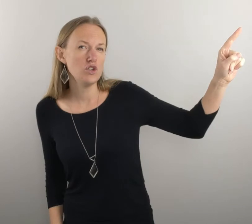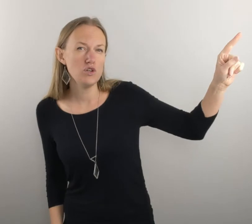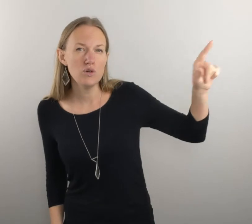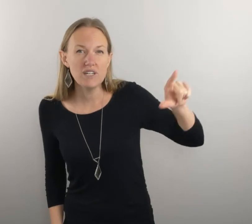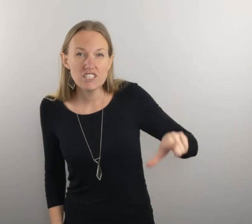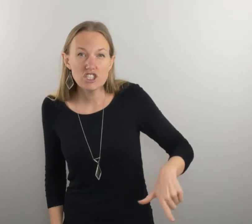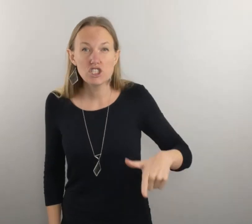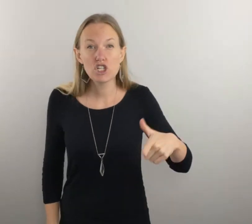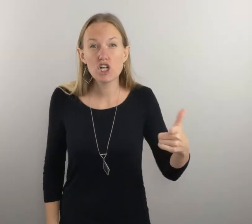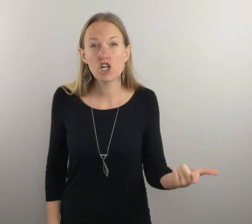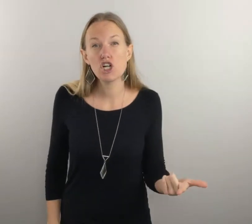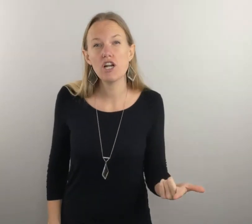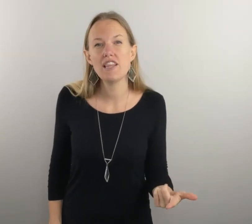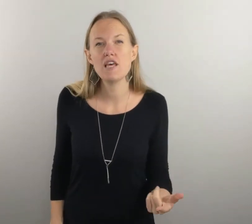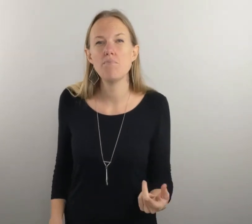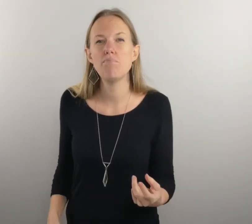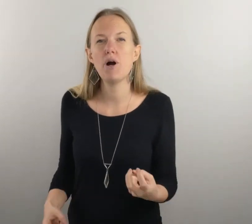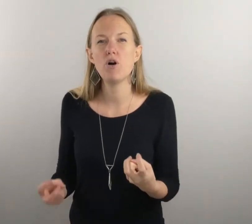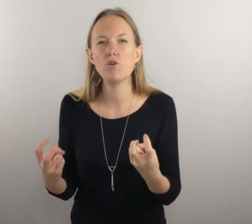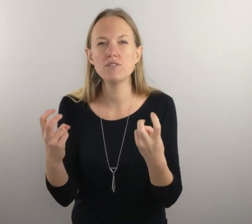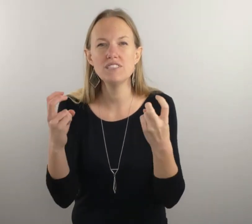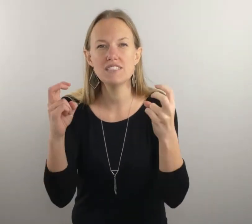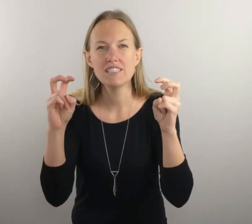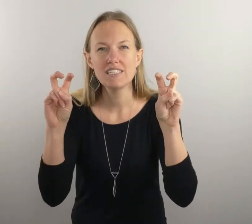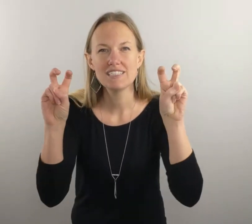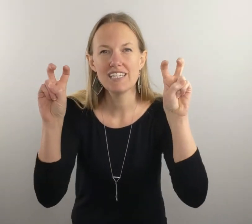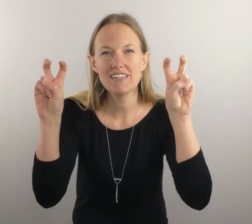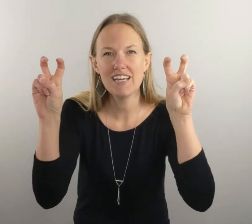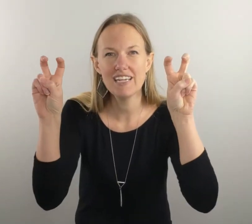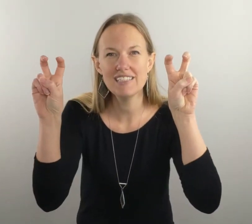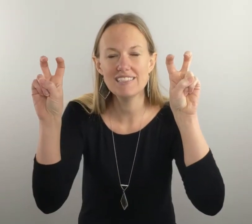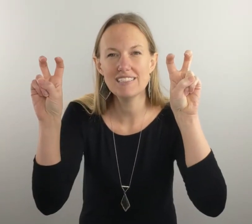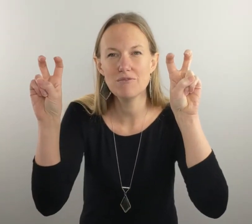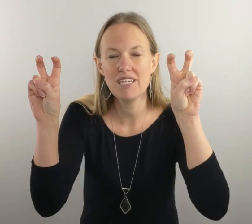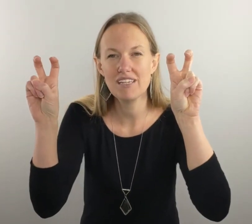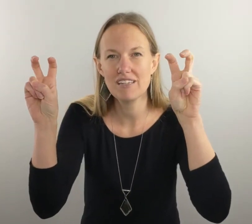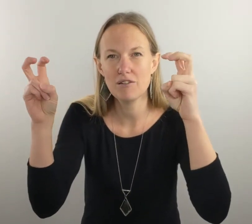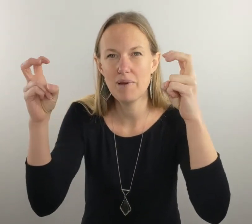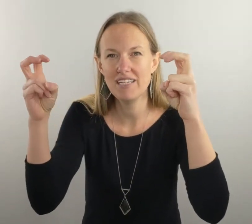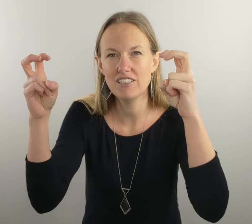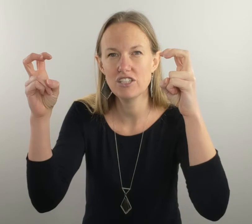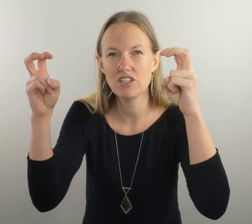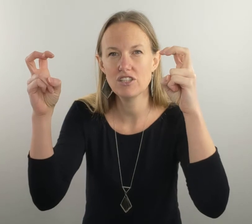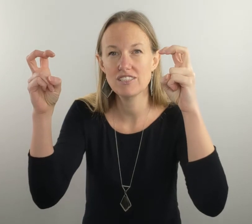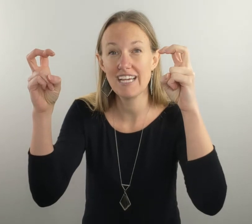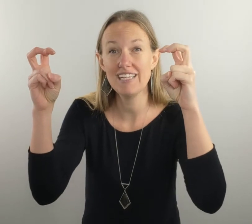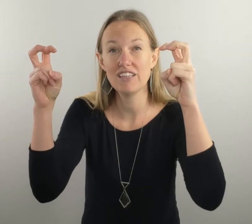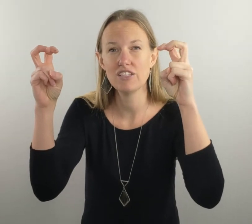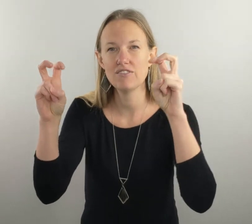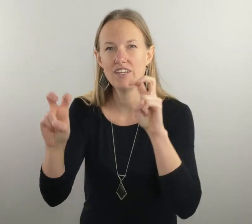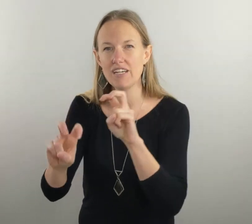You turn, and then bones. Take your hands and you bend your second and third